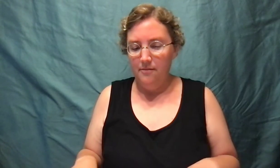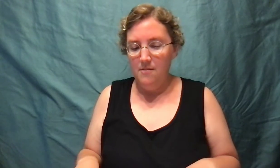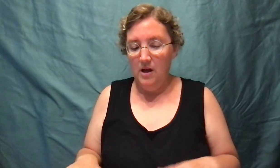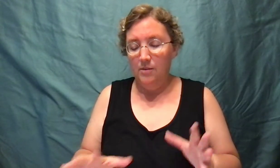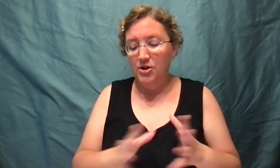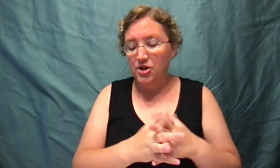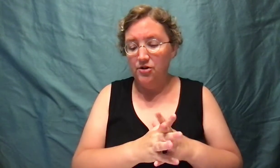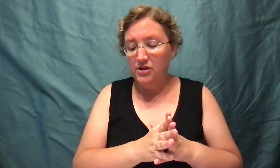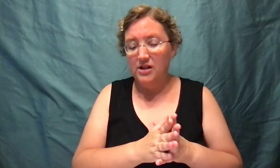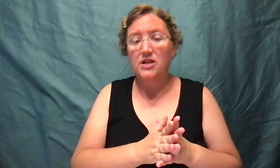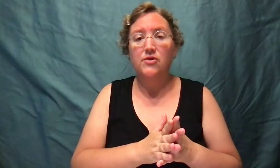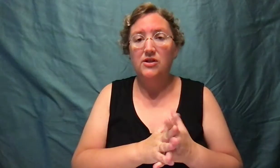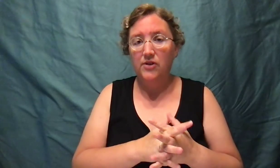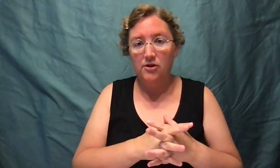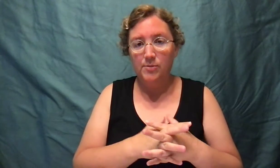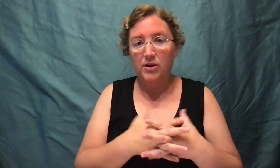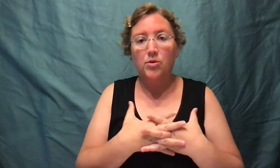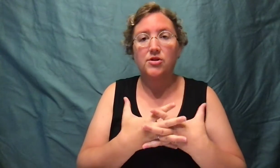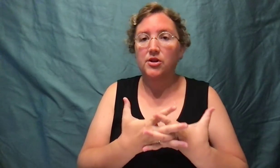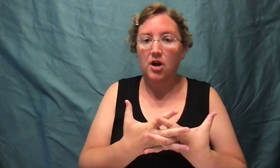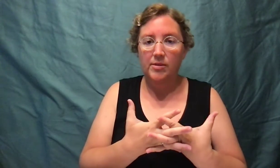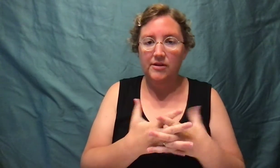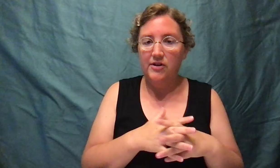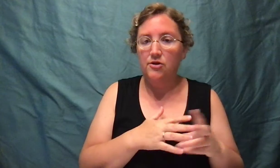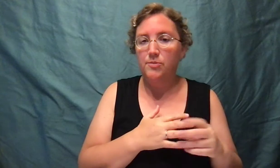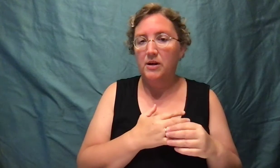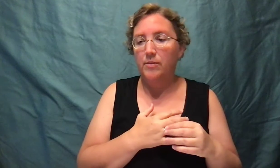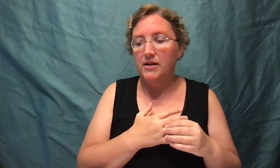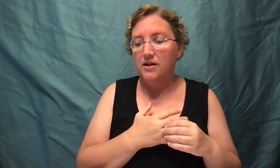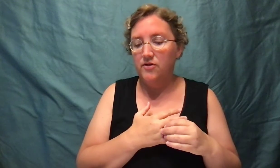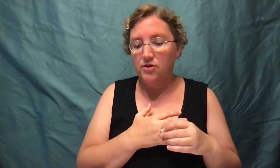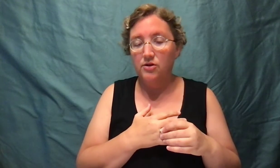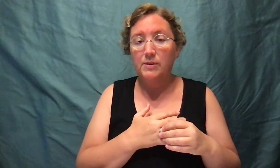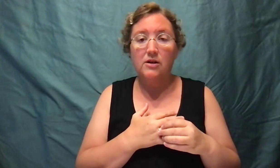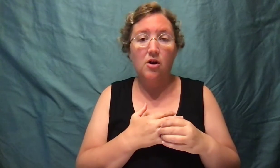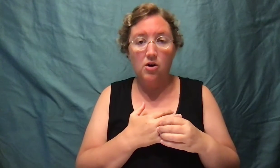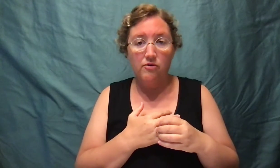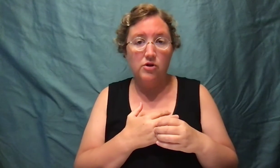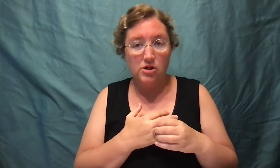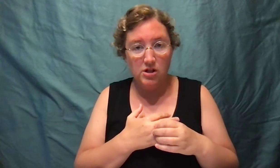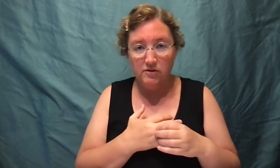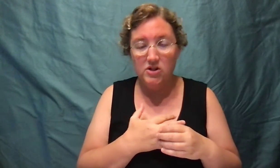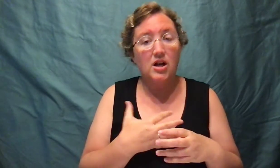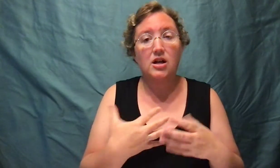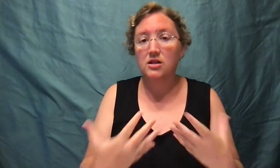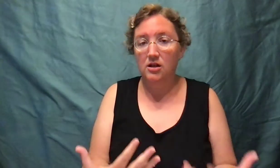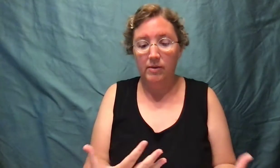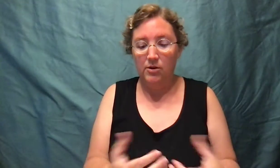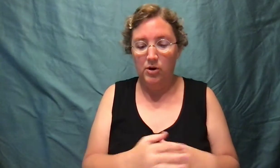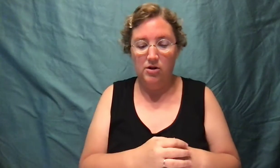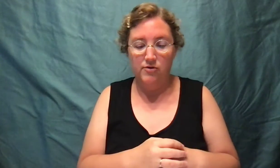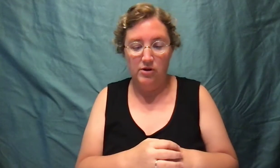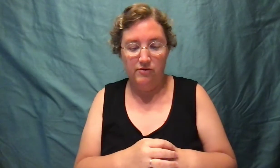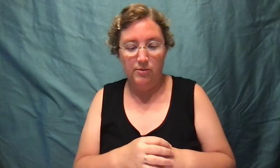And I'm going to show you the signs for these fingerspelled words. They're commonly fingerspelled by deaf adults, but there are versions of the signs that you might want to use for different